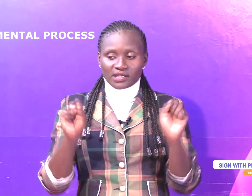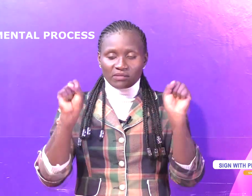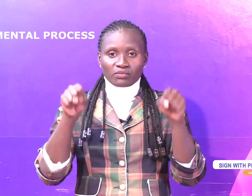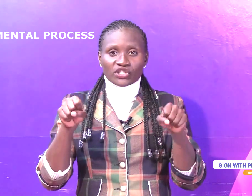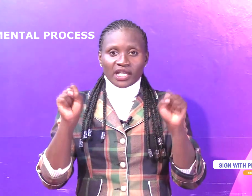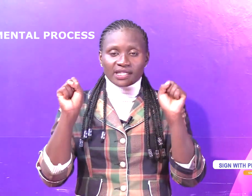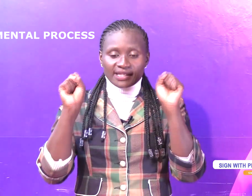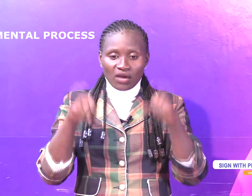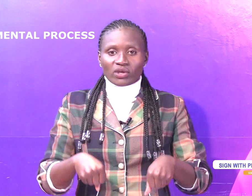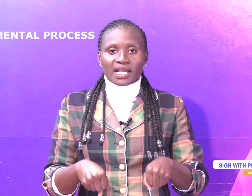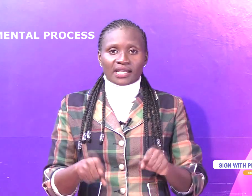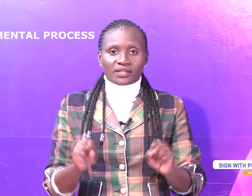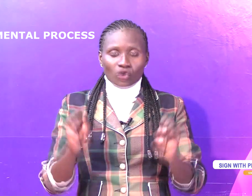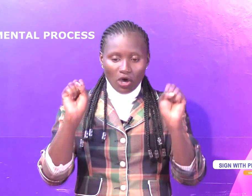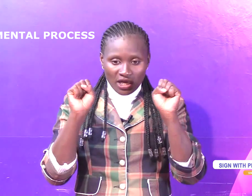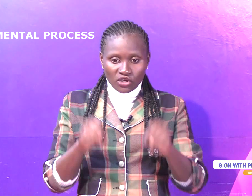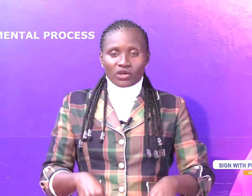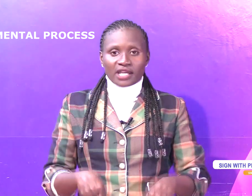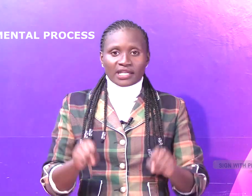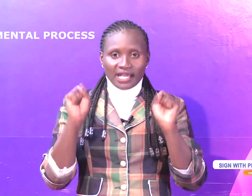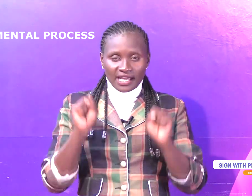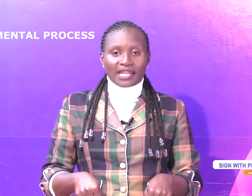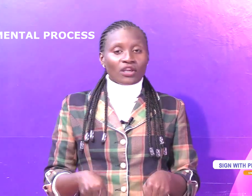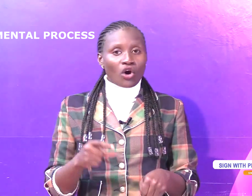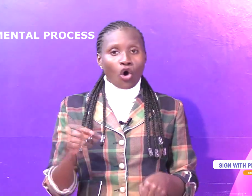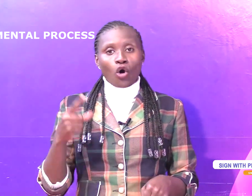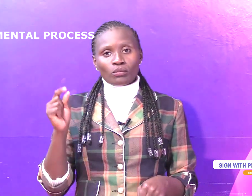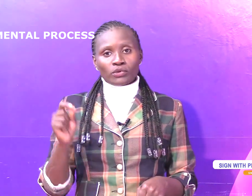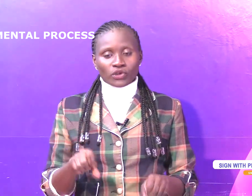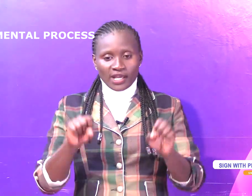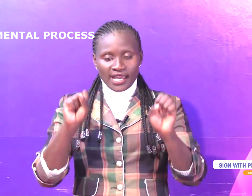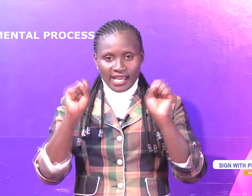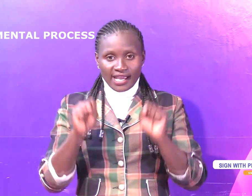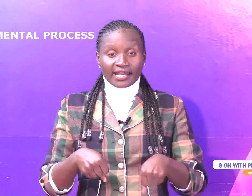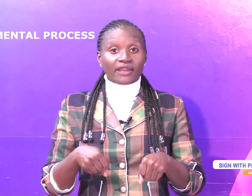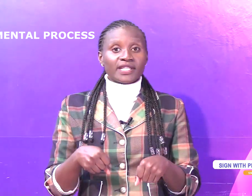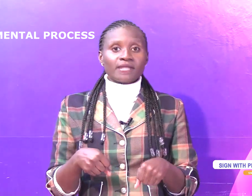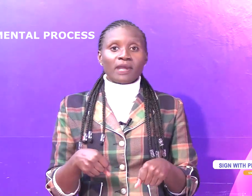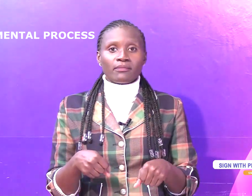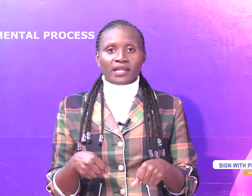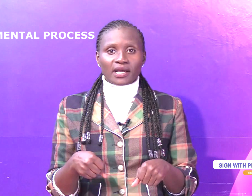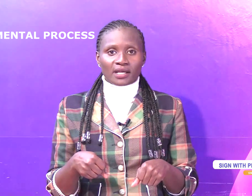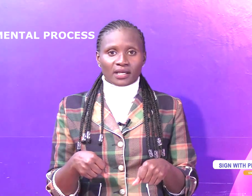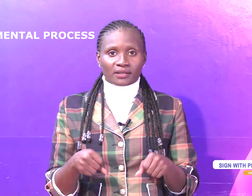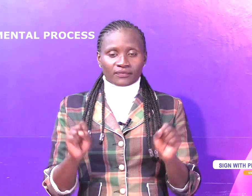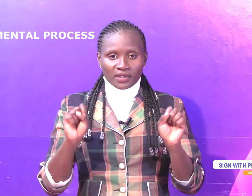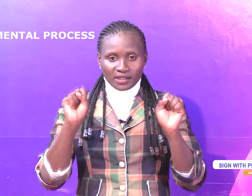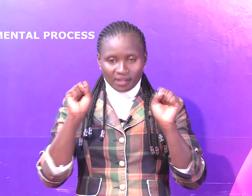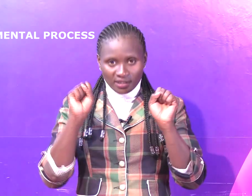pushing it downward like this. So you can I go home? So can I visit my mother?